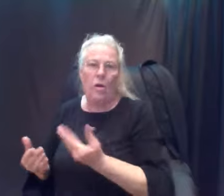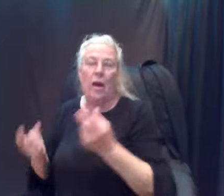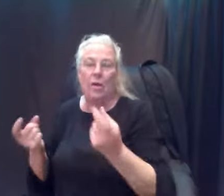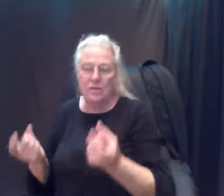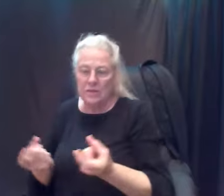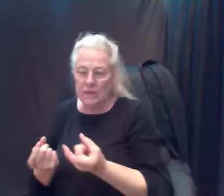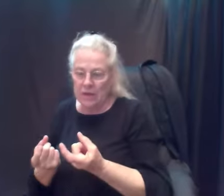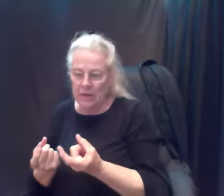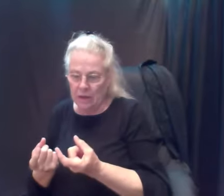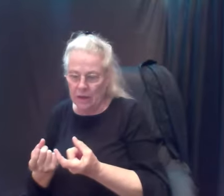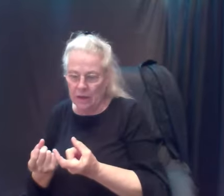our sin.